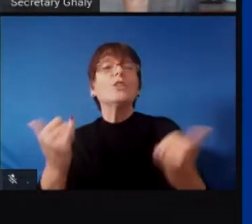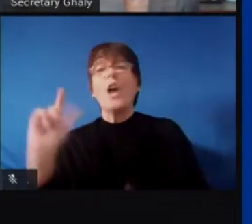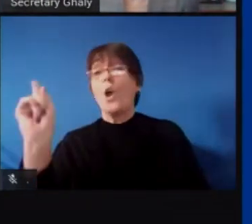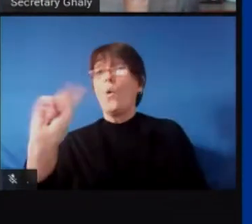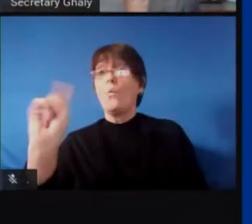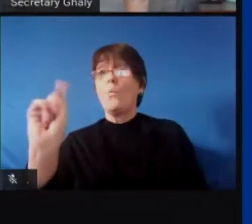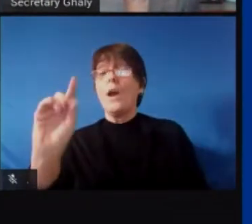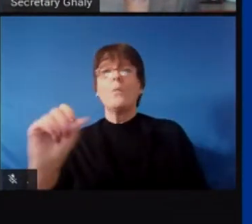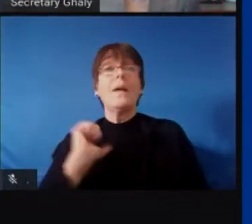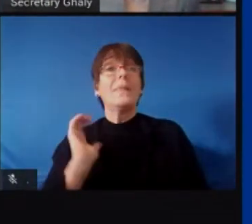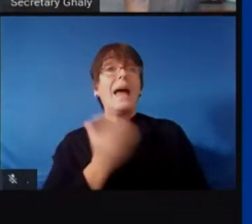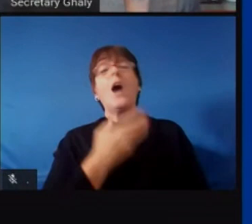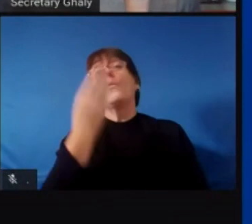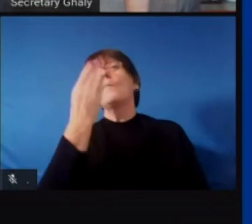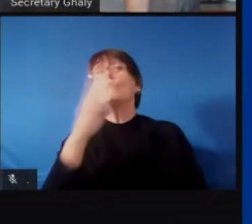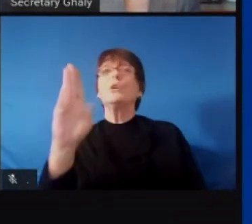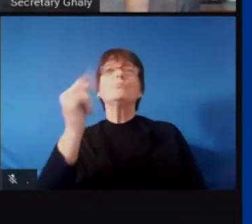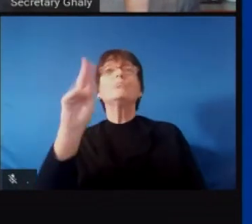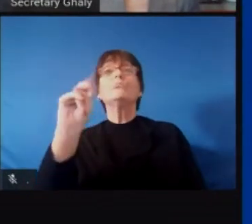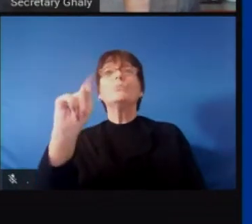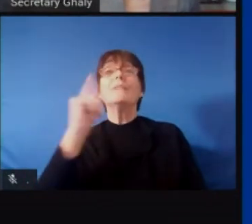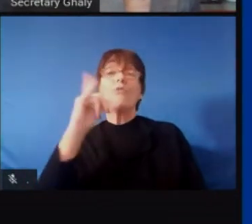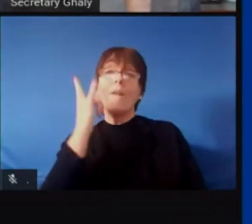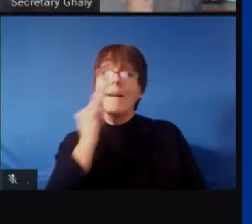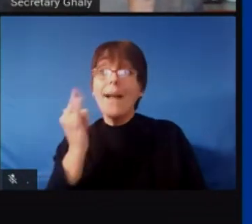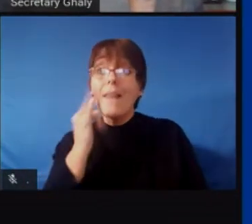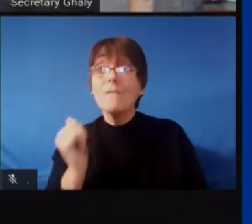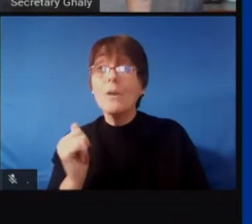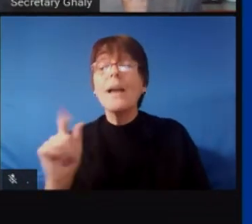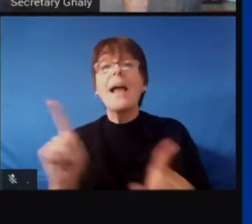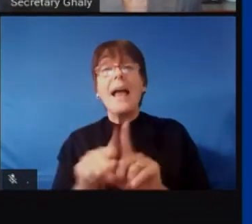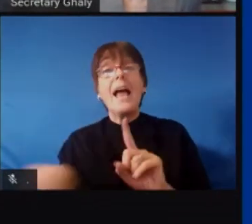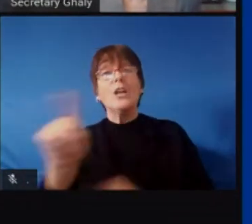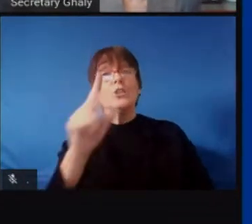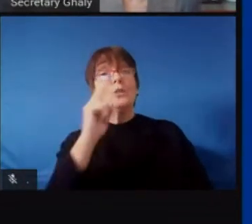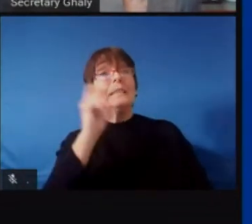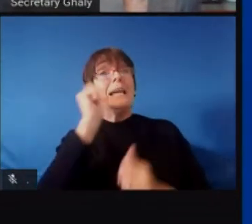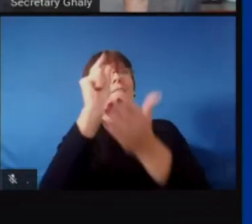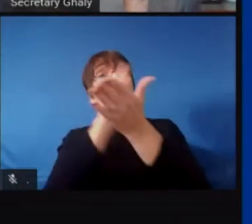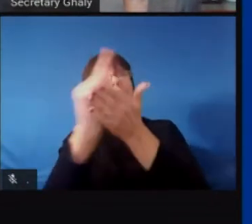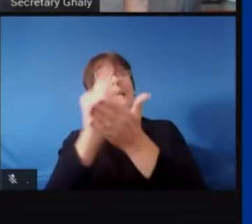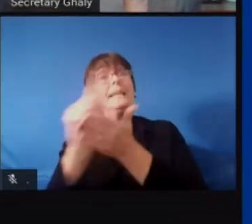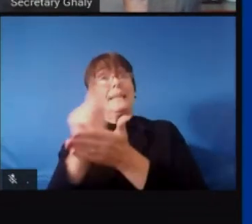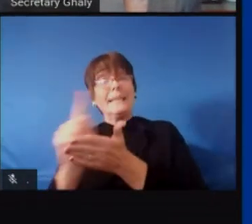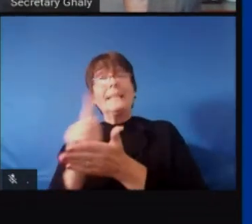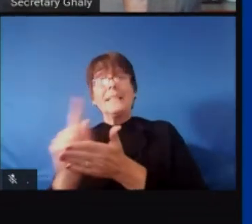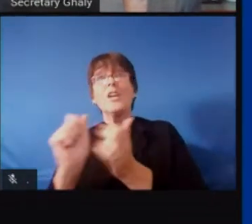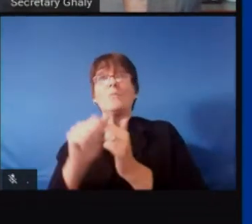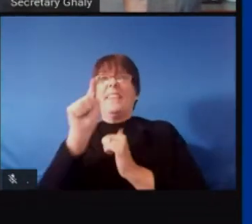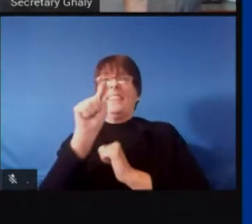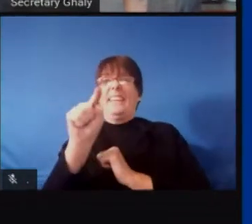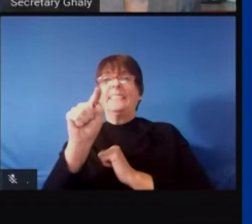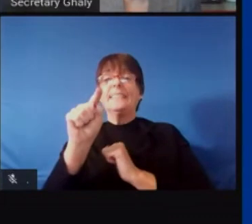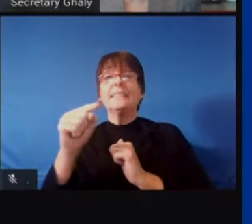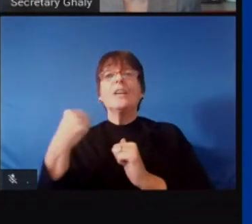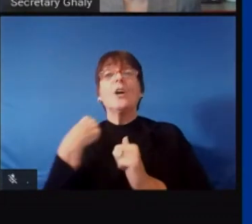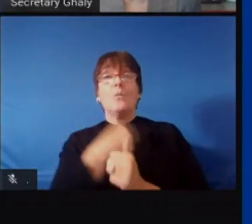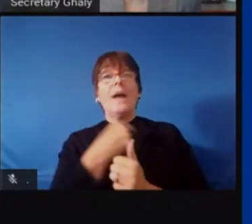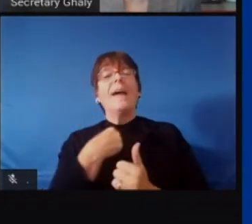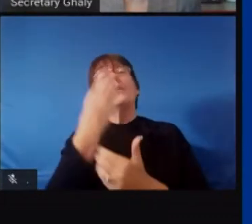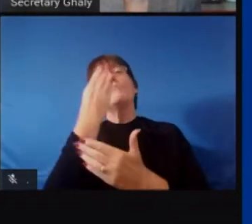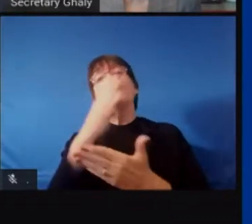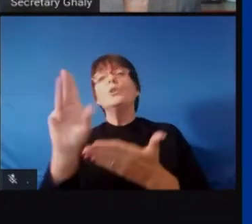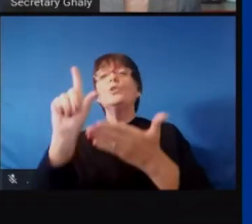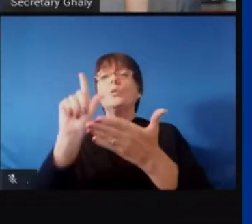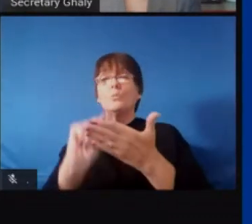are with our blueprint for California. So as you've seen every week with this structure, we have this blueprint that we